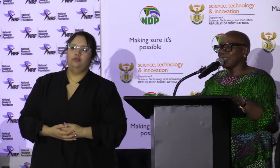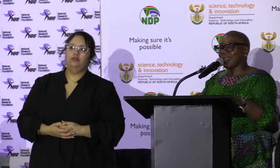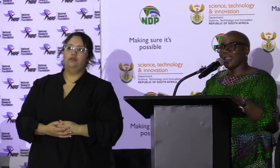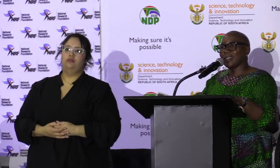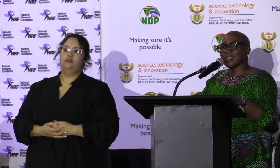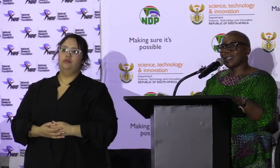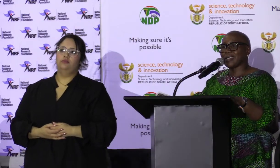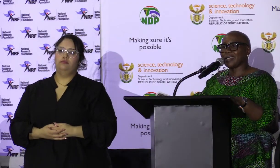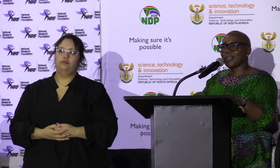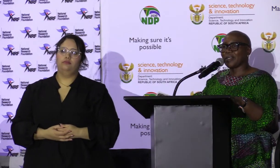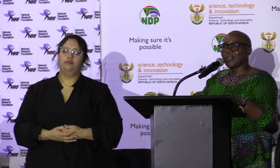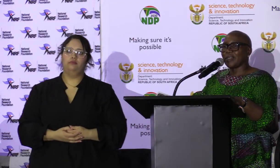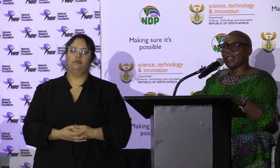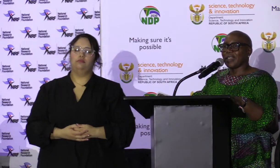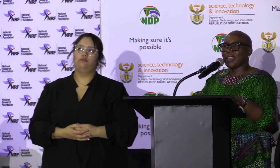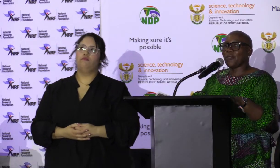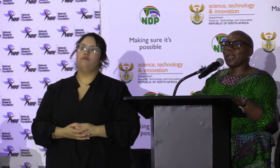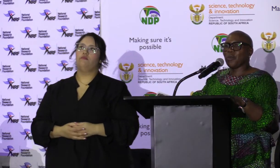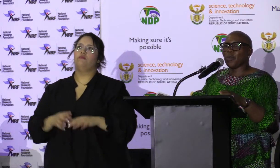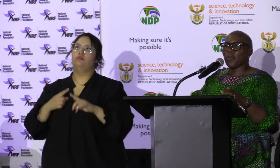Sebekhulu abantu abenza science.